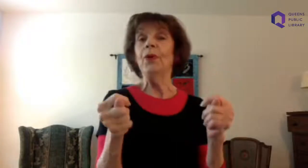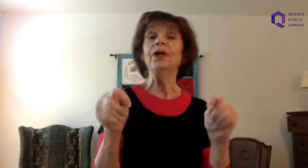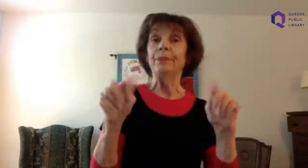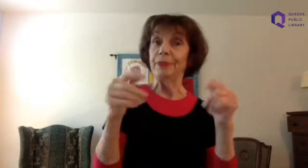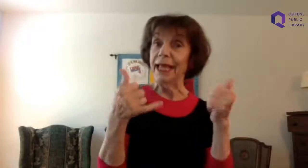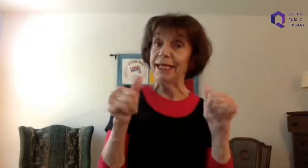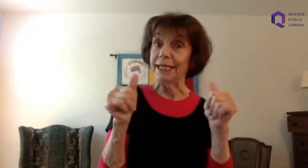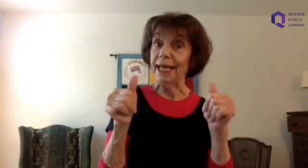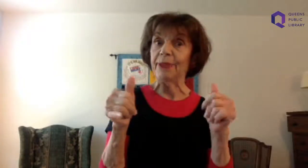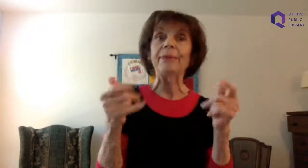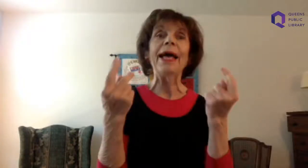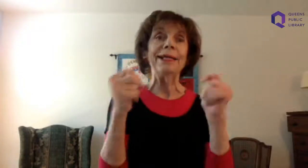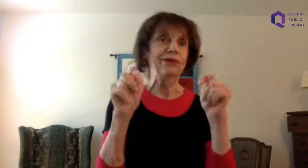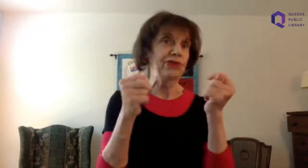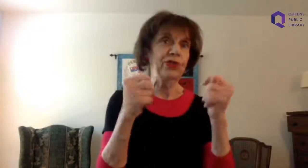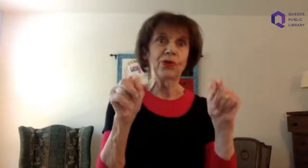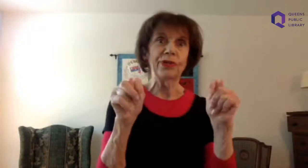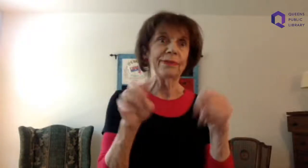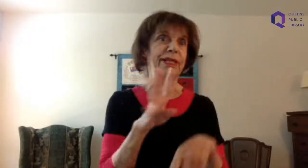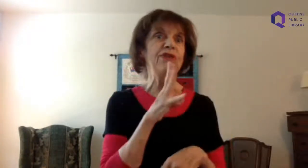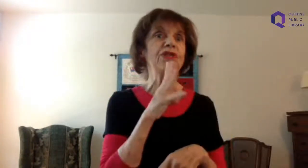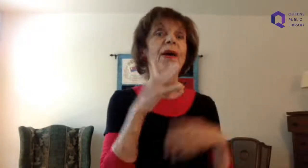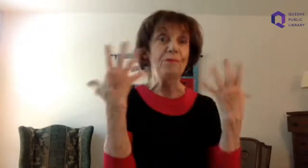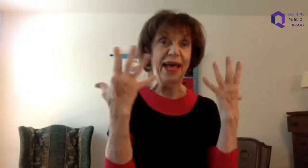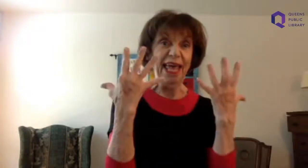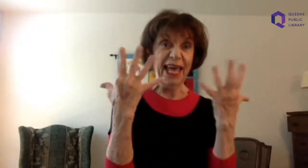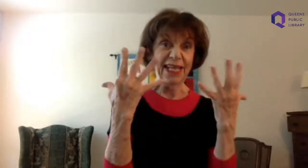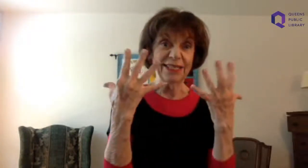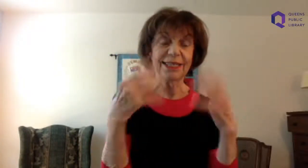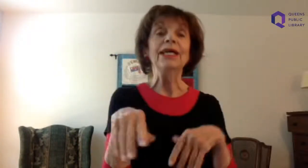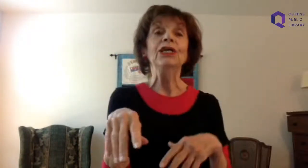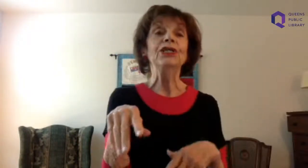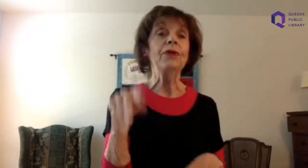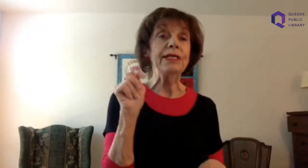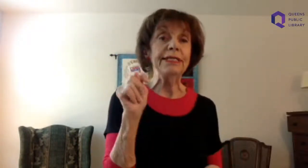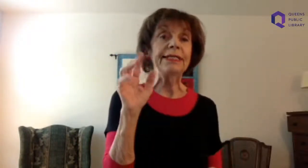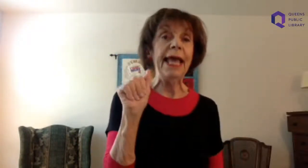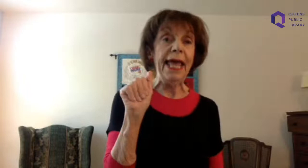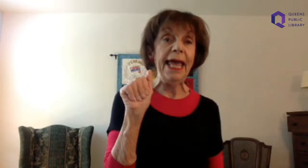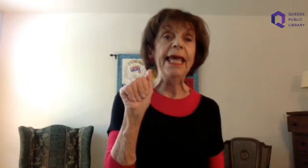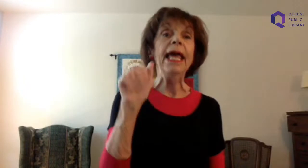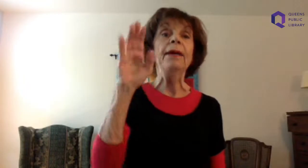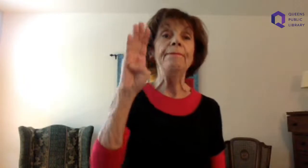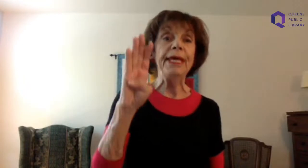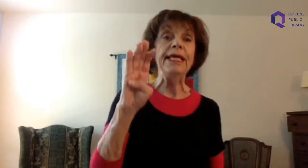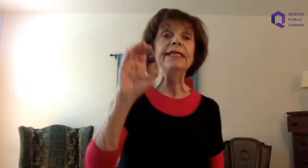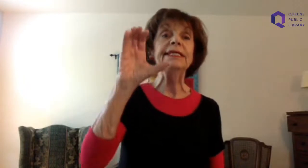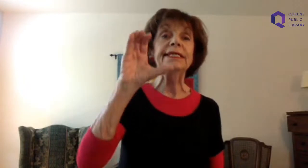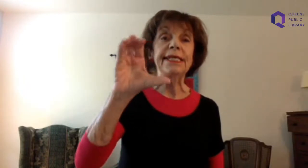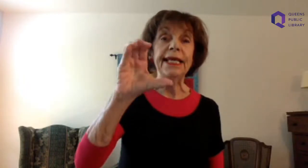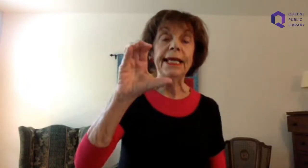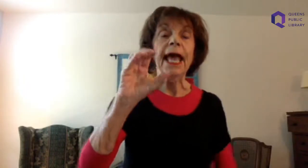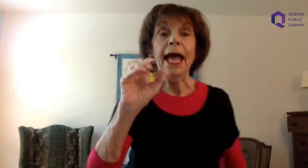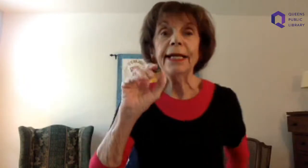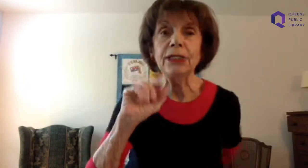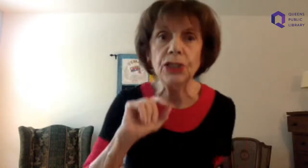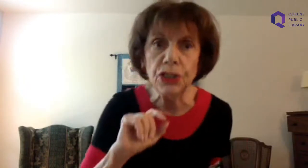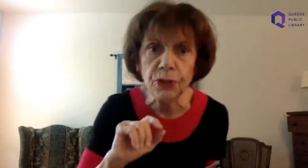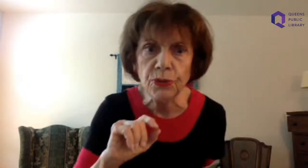going to play today, but I'm not going to use toys. I'm going to use my hands. So this is A, B, C. And I just showed you